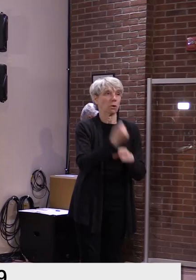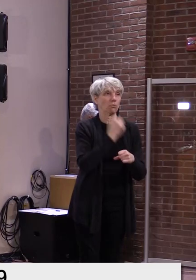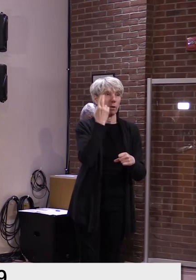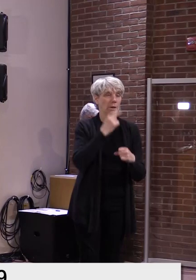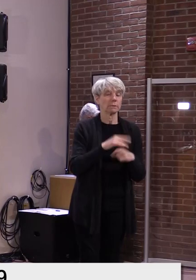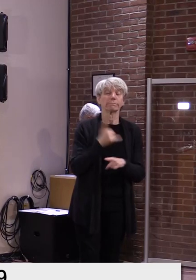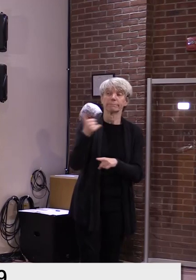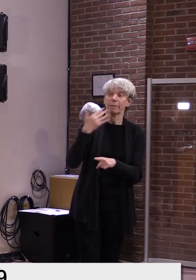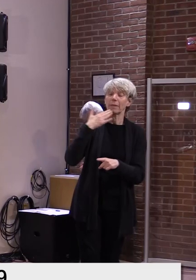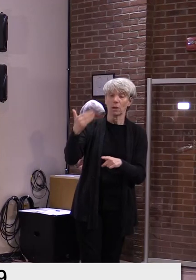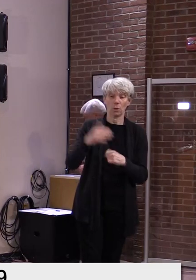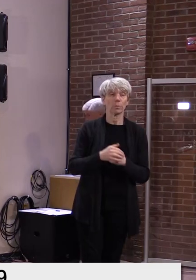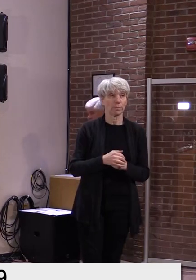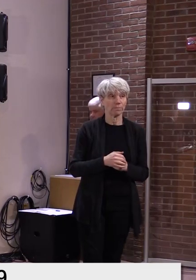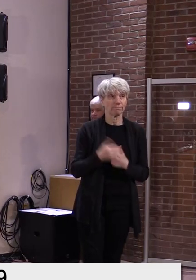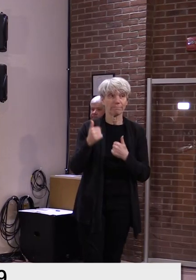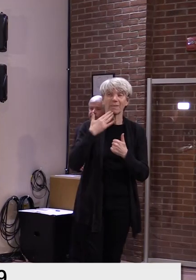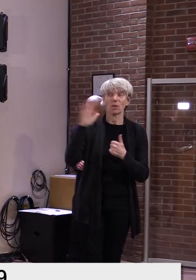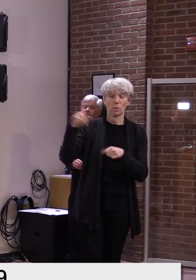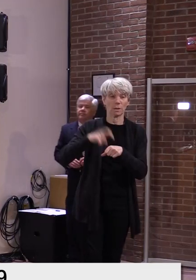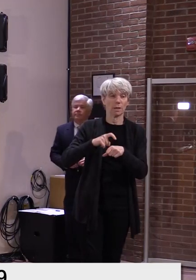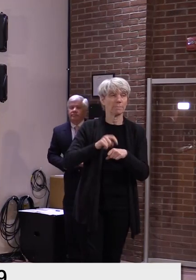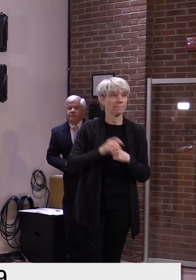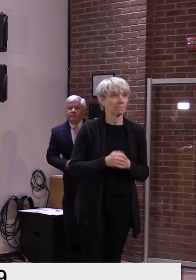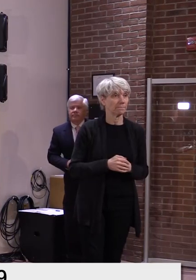Okay. Appreciate it, Governor, and thank you for your time.